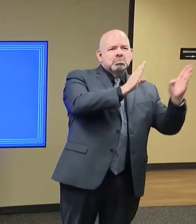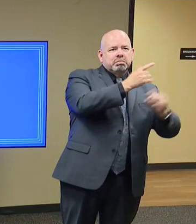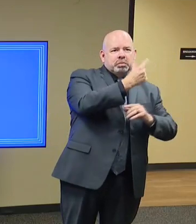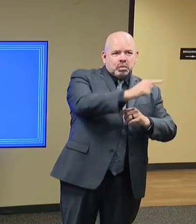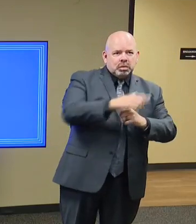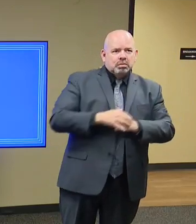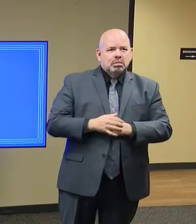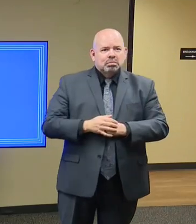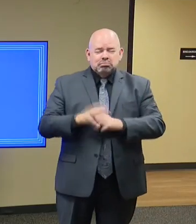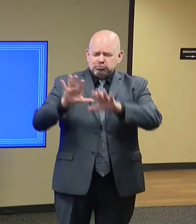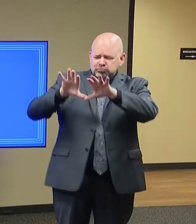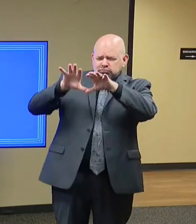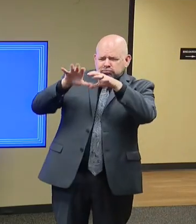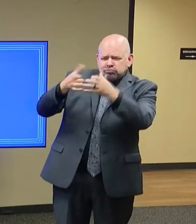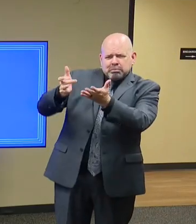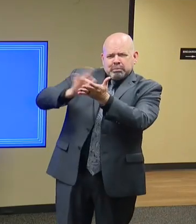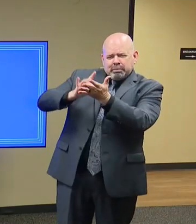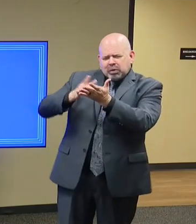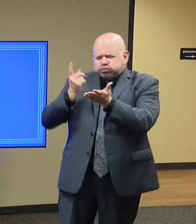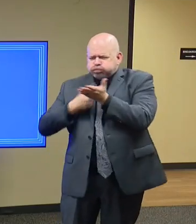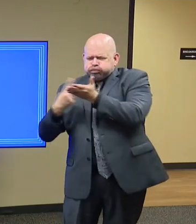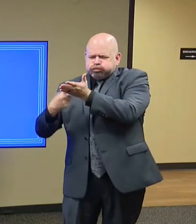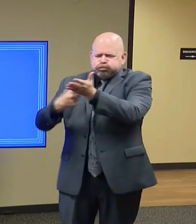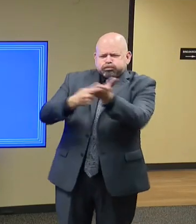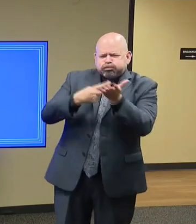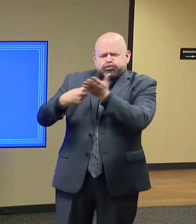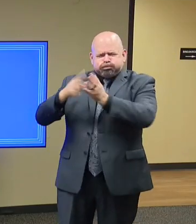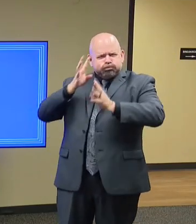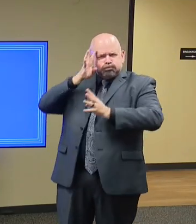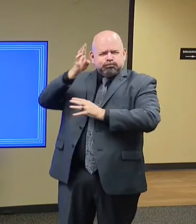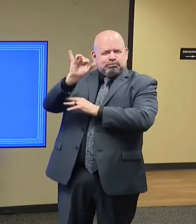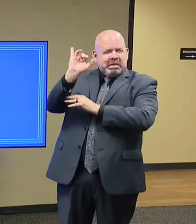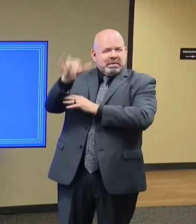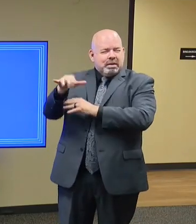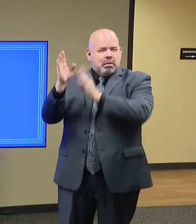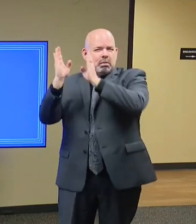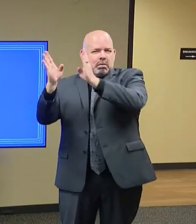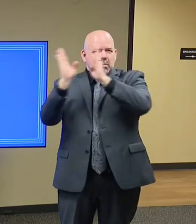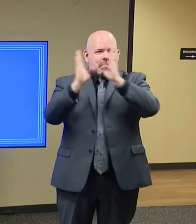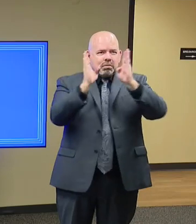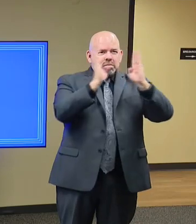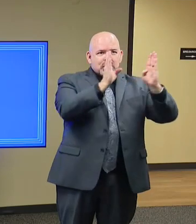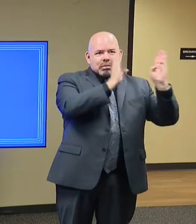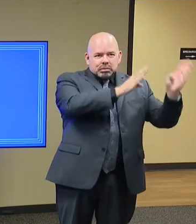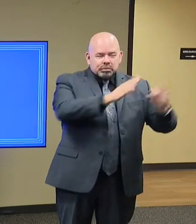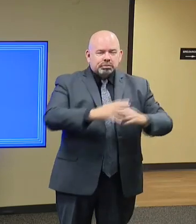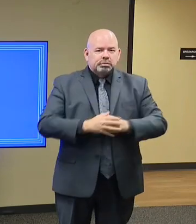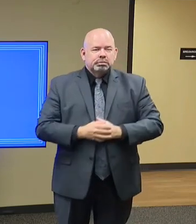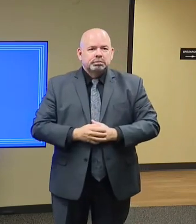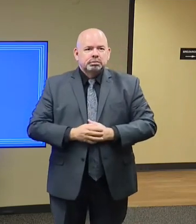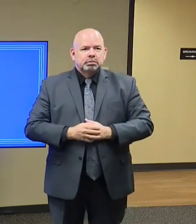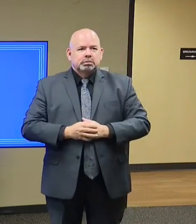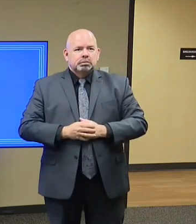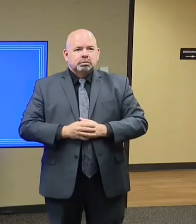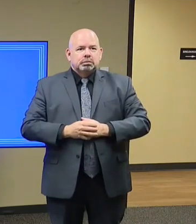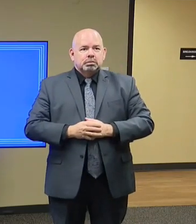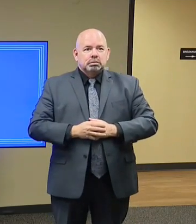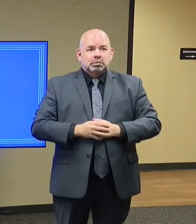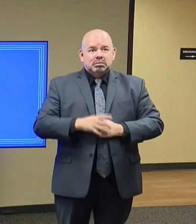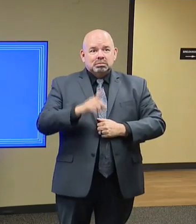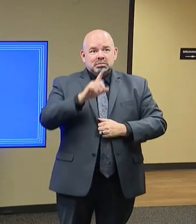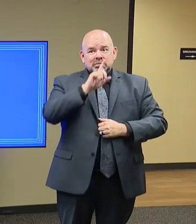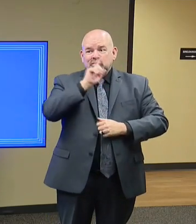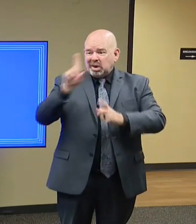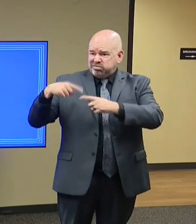entire adult lives to advise us in this moment. Since May, we've been at red on that color chart, and today